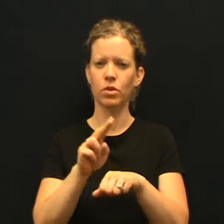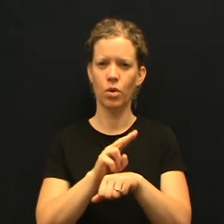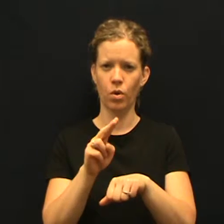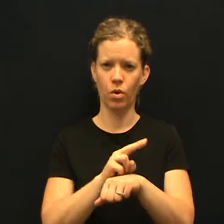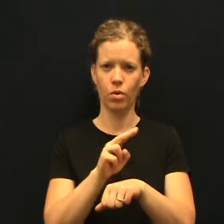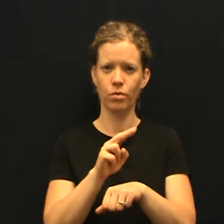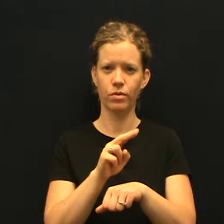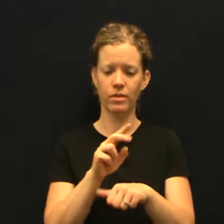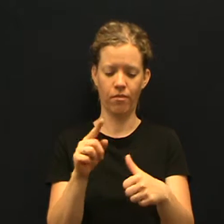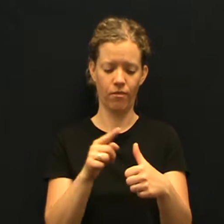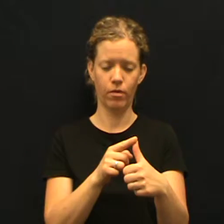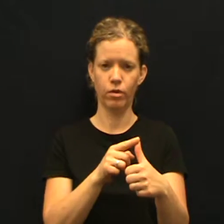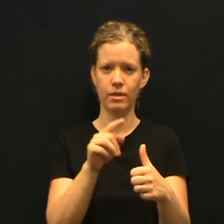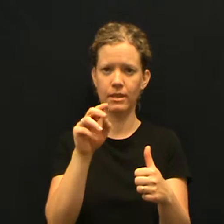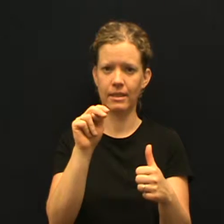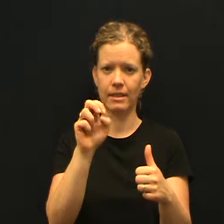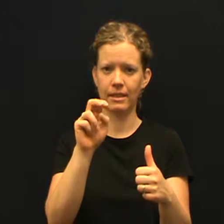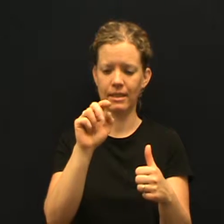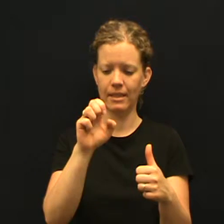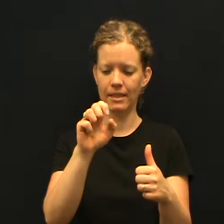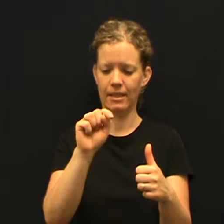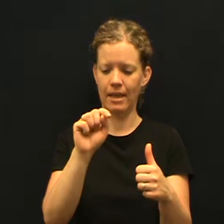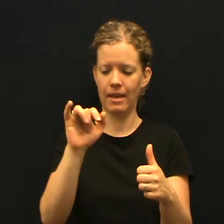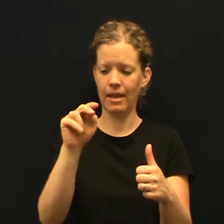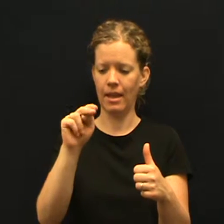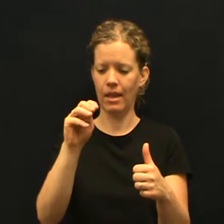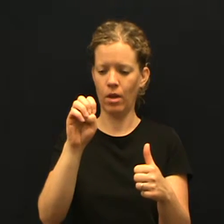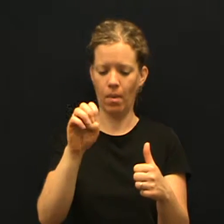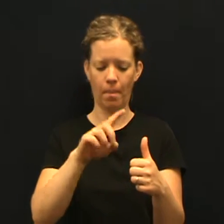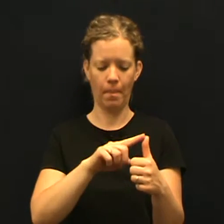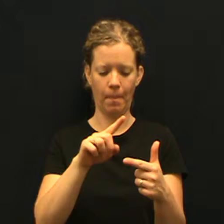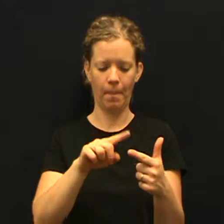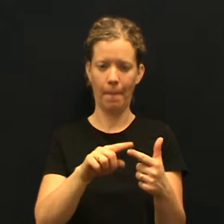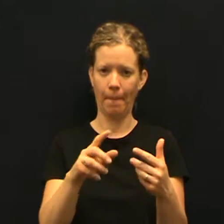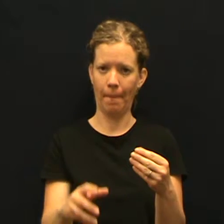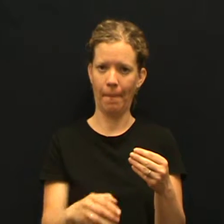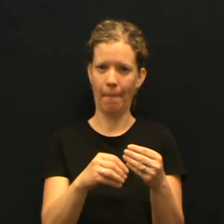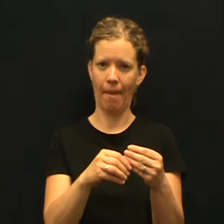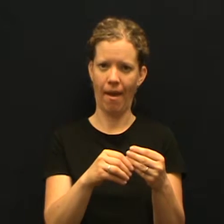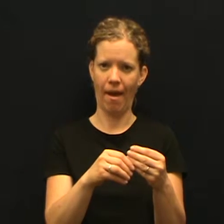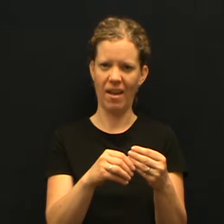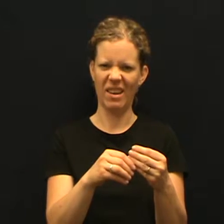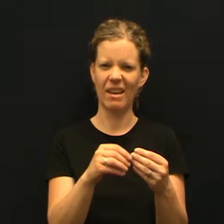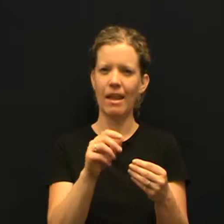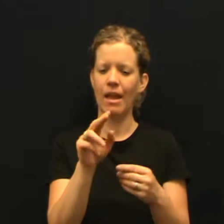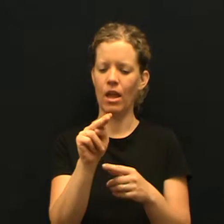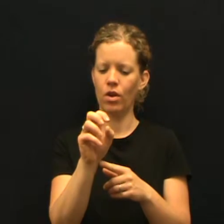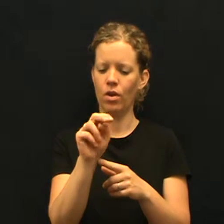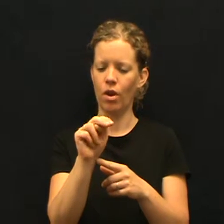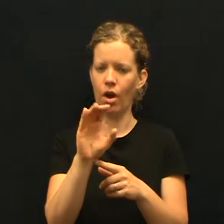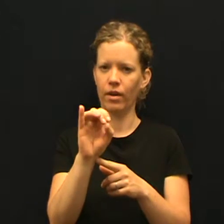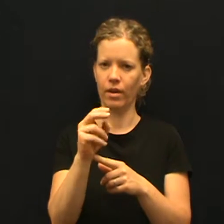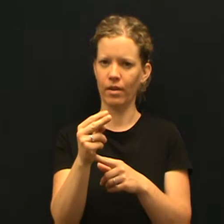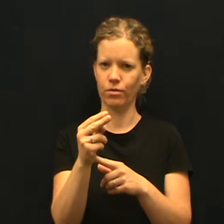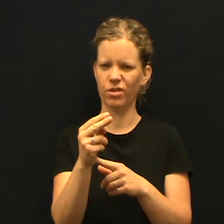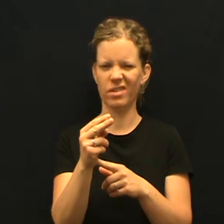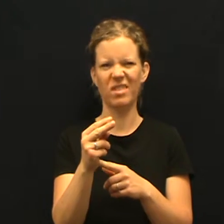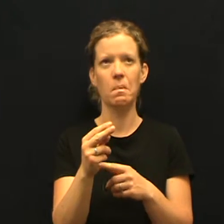add back any non-cash expenses that appear in the income statement. Generally that's depreciation. If we have